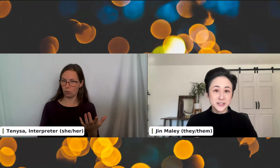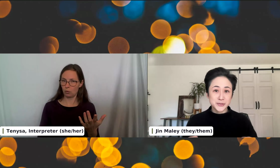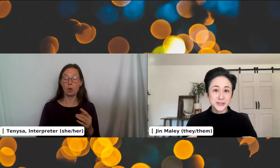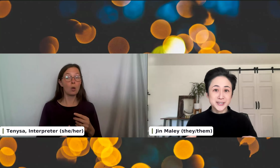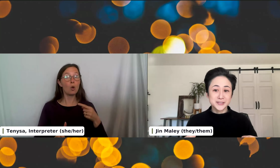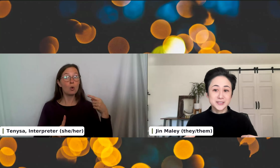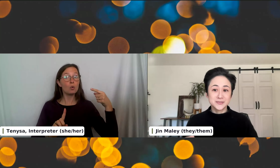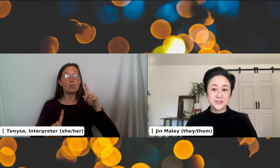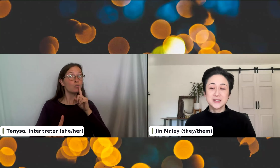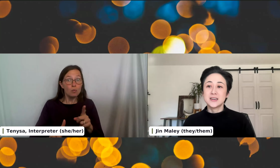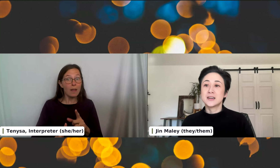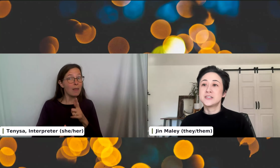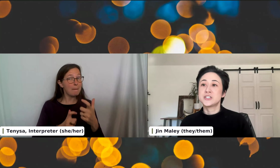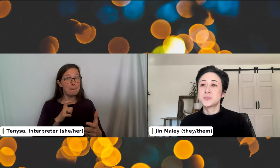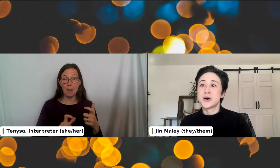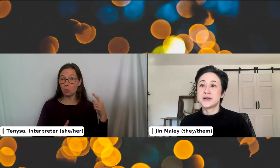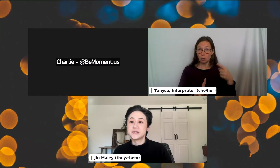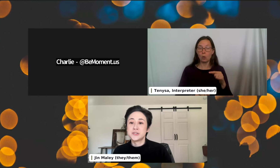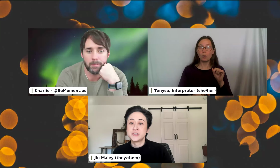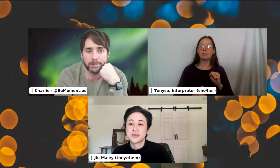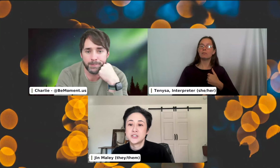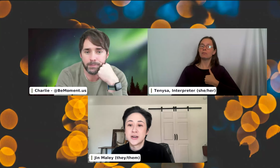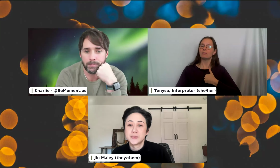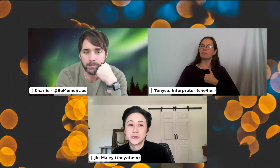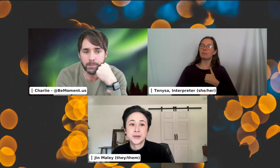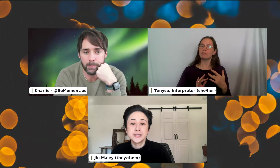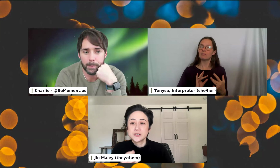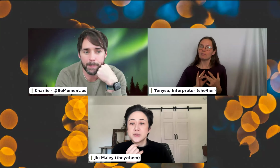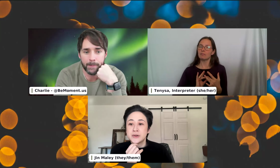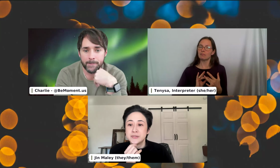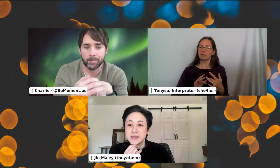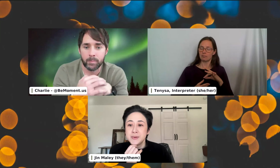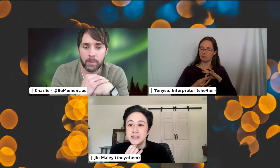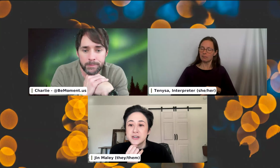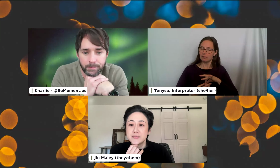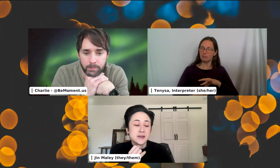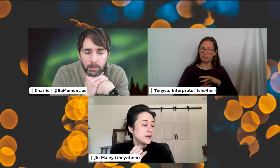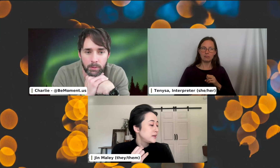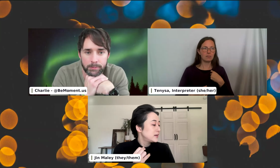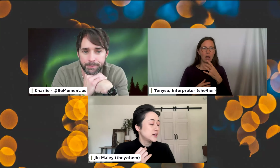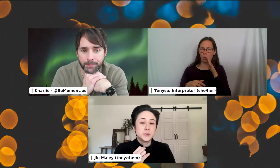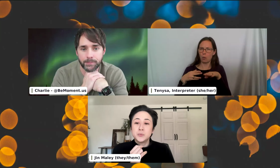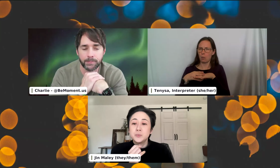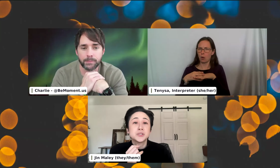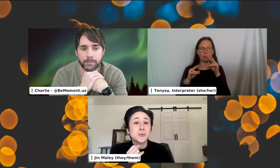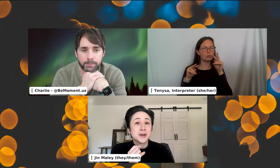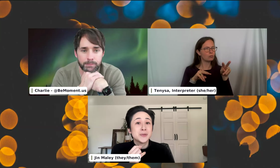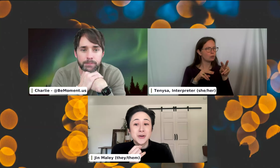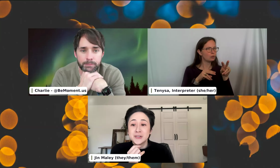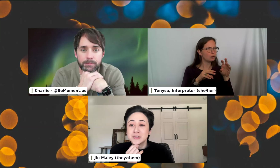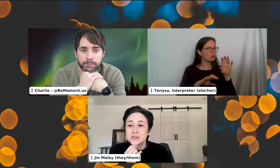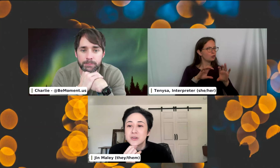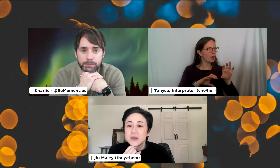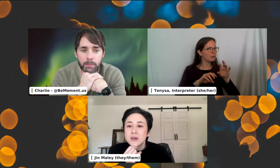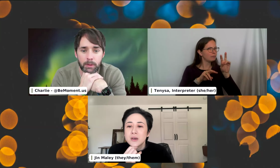getting in touch with ourselves. I'm going to just pause to check the chat real quick so that we're on the same page, and then we'll start working with